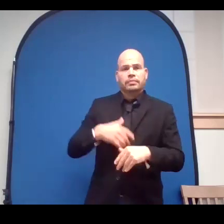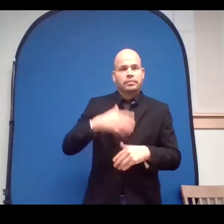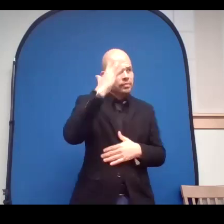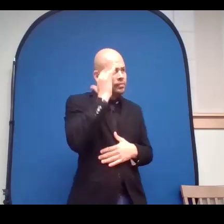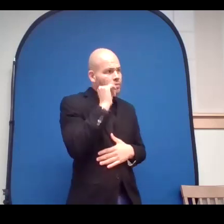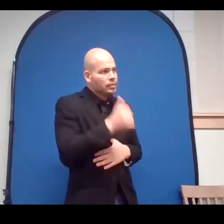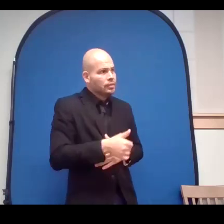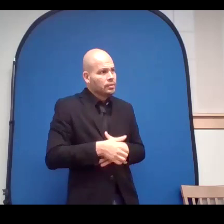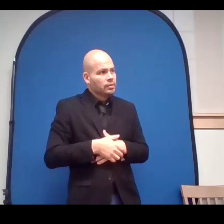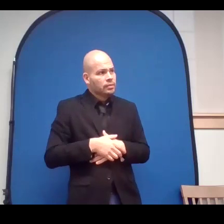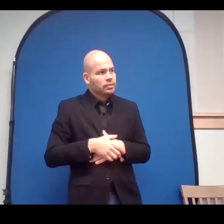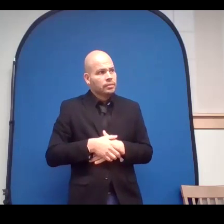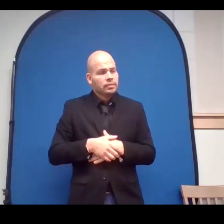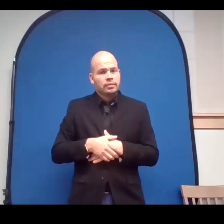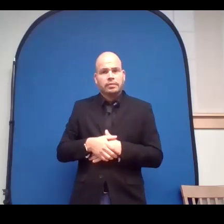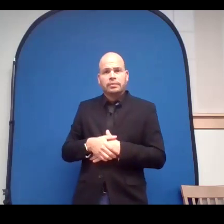Listen,